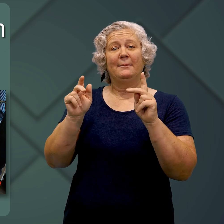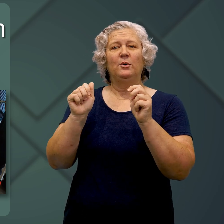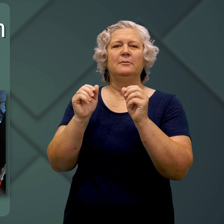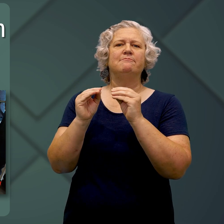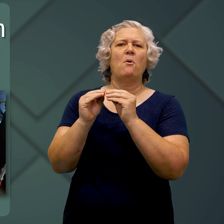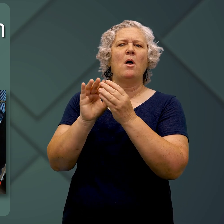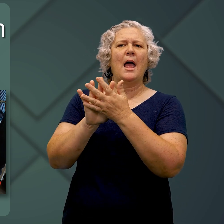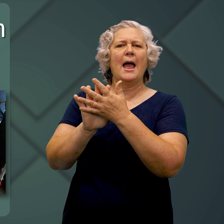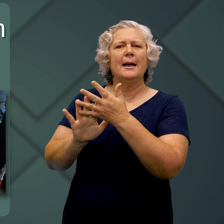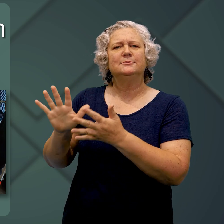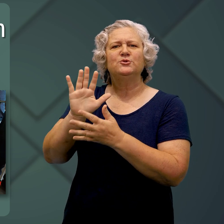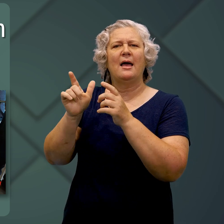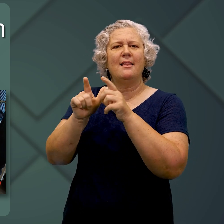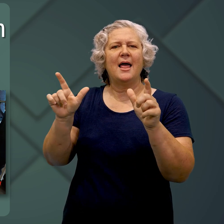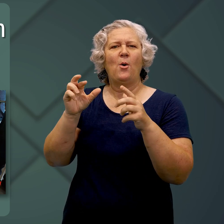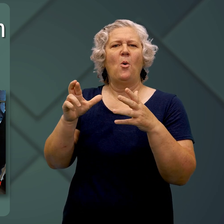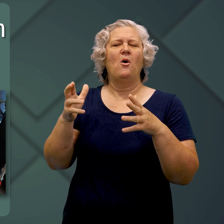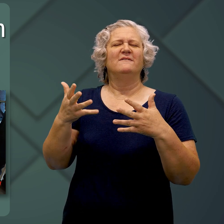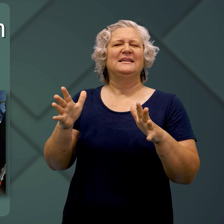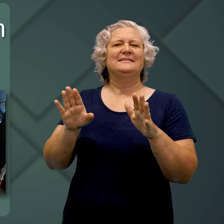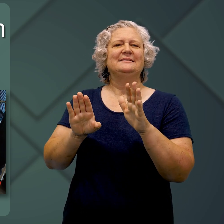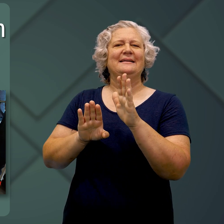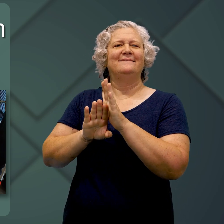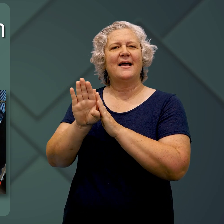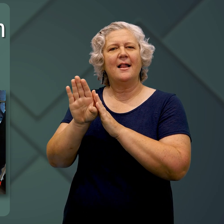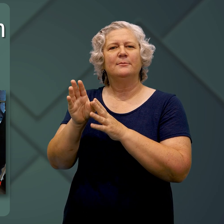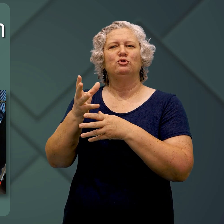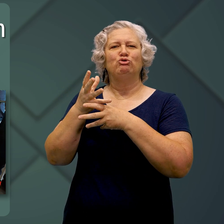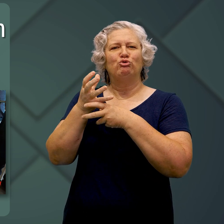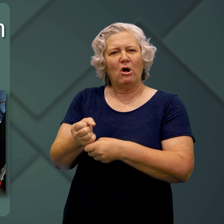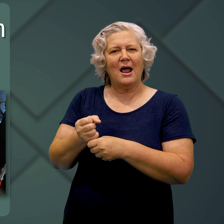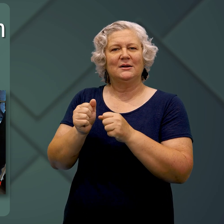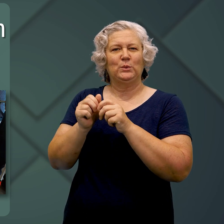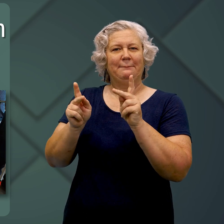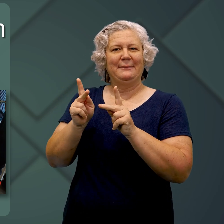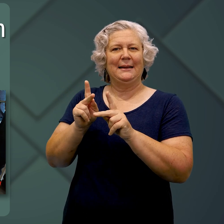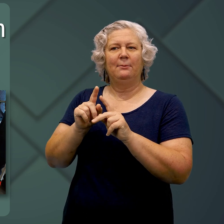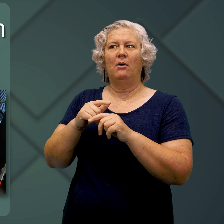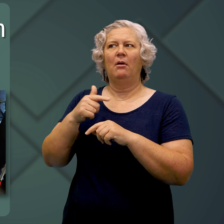For people who have more abstract language or developed trust with the people following their serves,